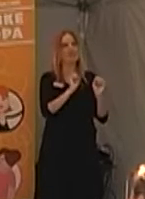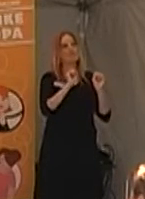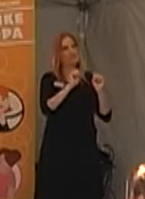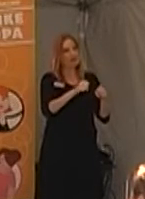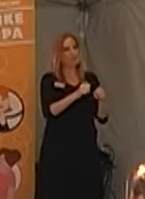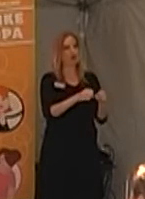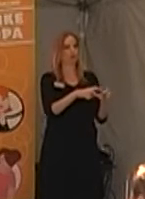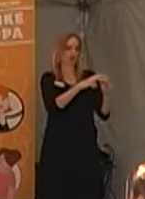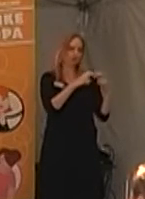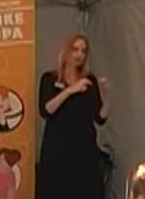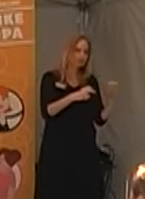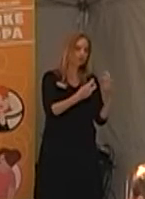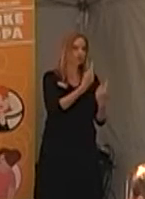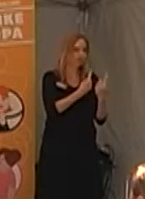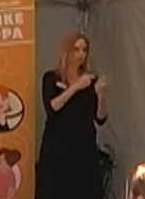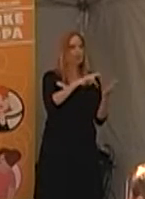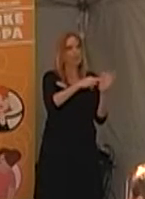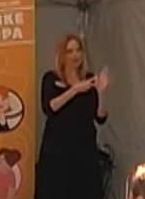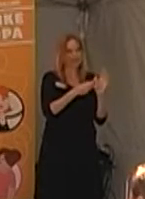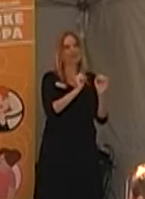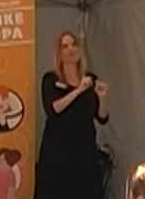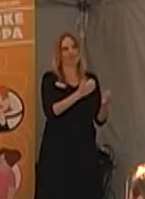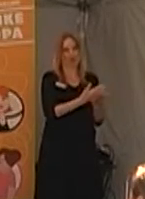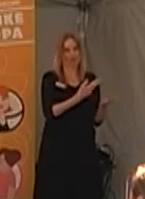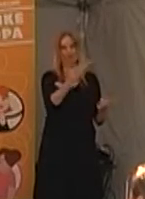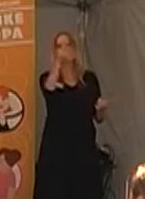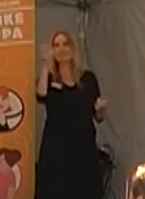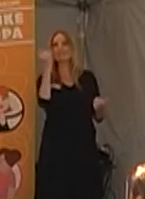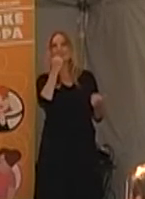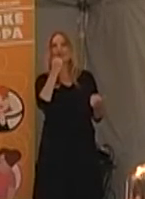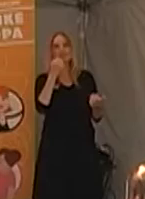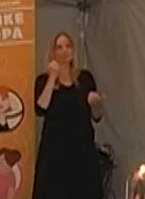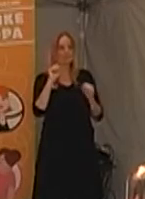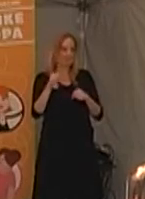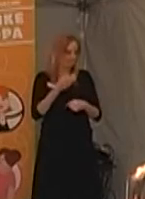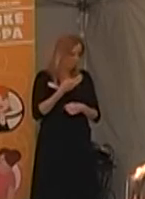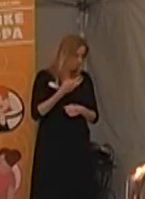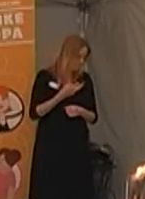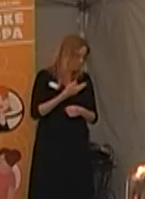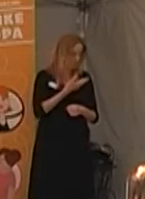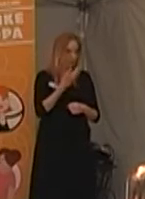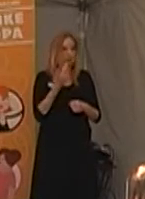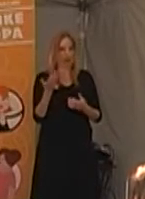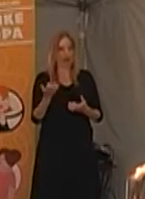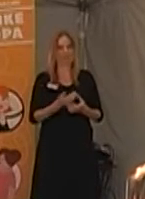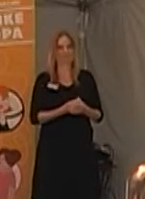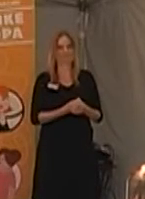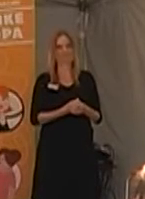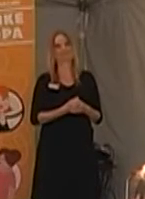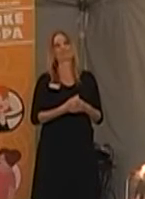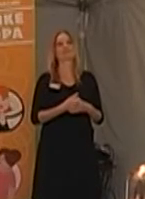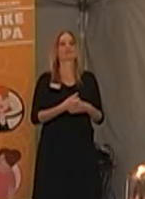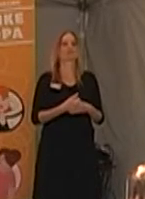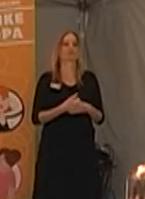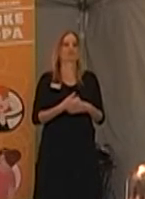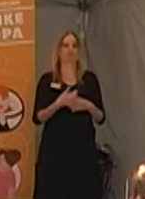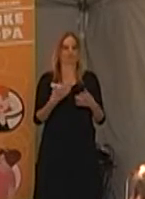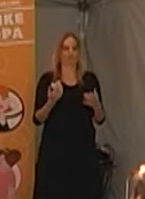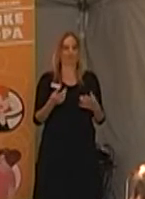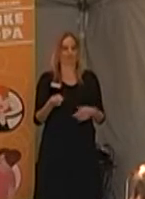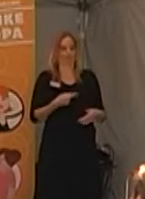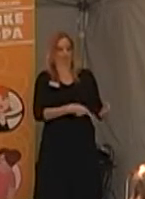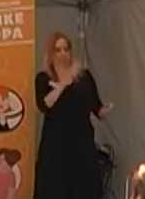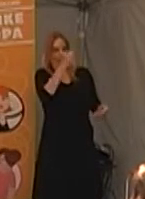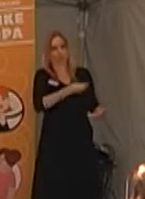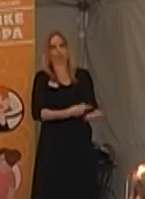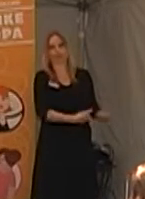and plan and make decisions, whereas some other nations may not have been able to, or have been a bit more sprawling. So in... there goes